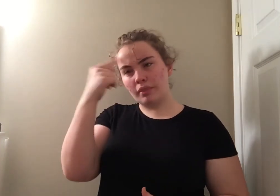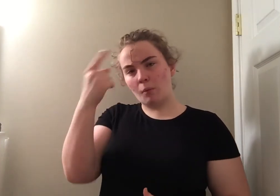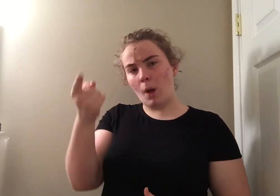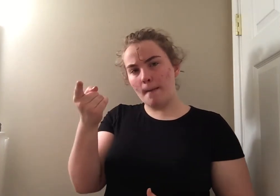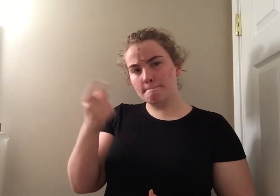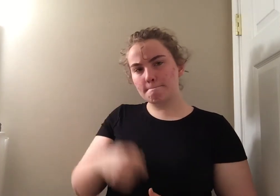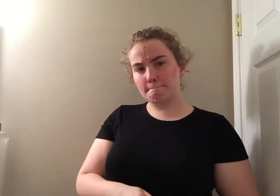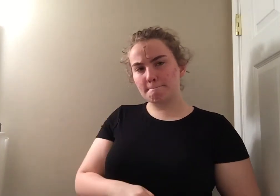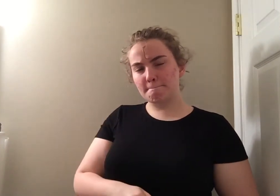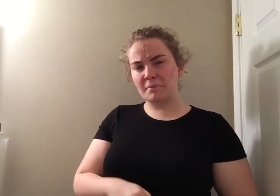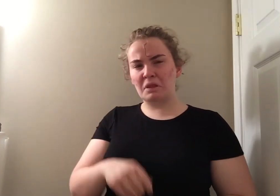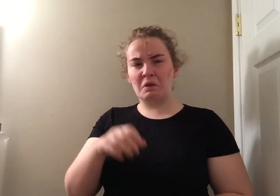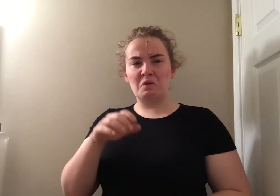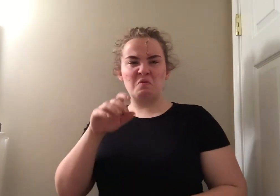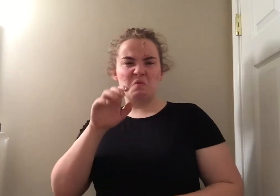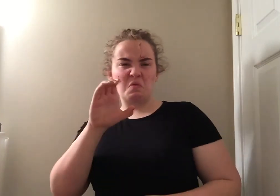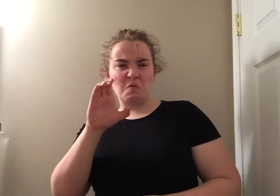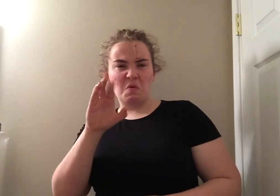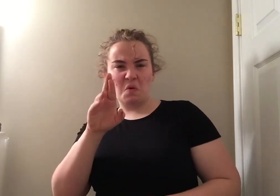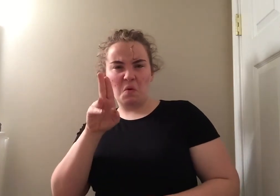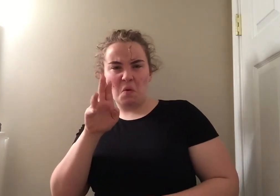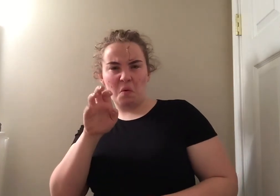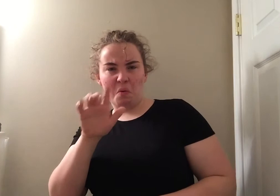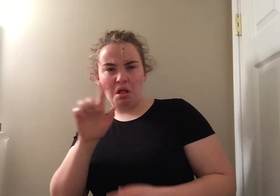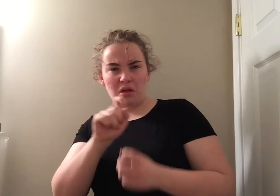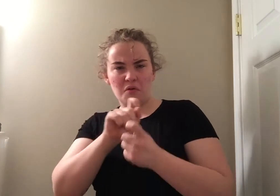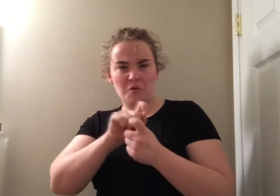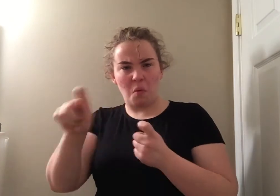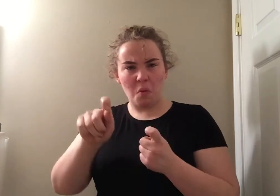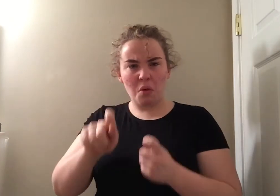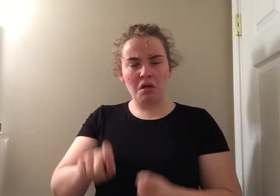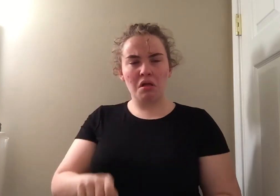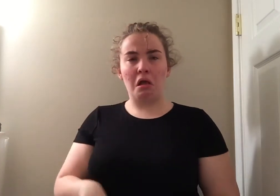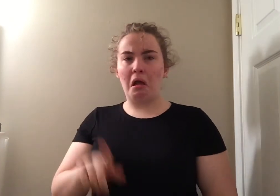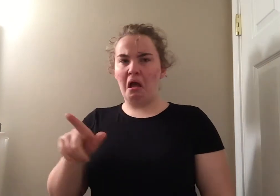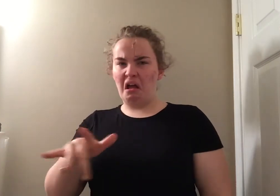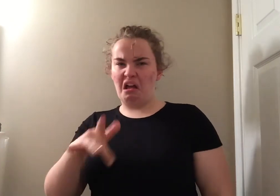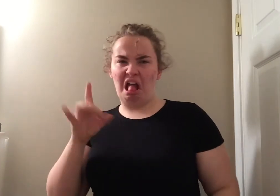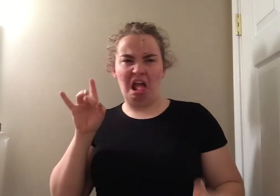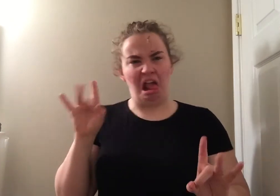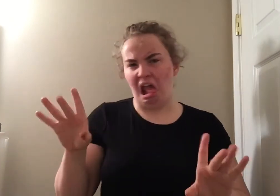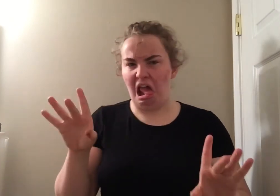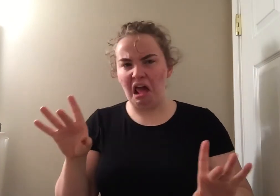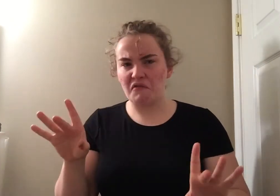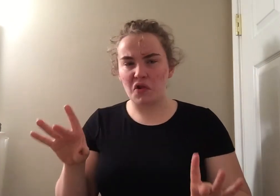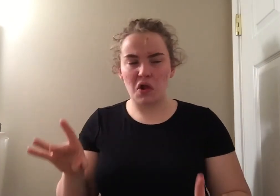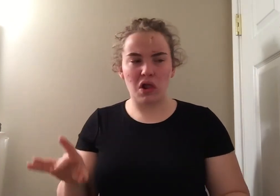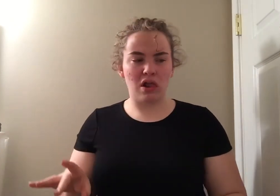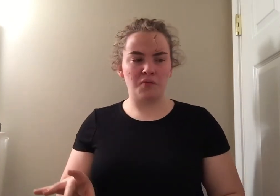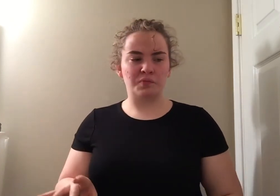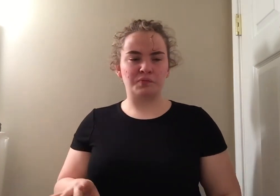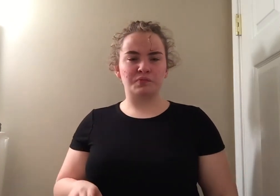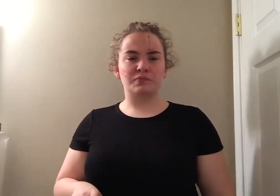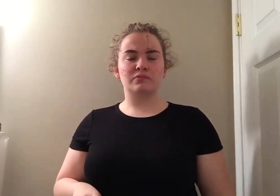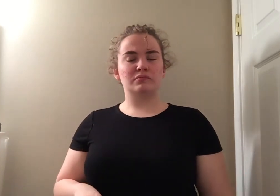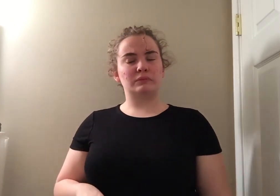Cruel, what else? Jalen? Hateful. I'm feeling that too. I'm feeling that. What else?